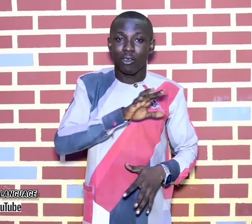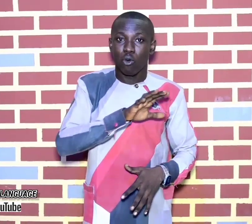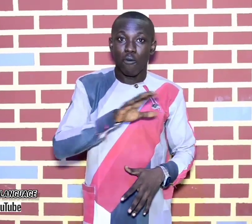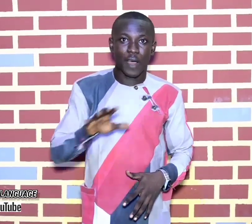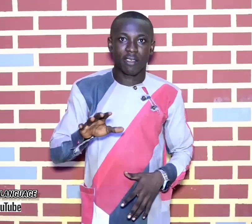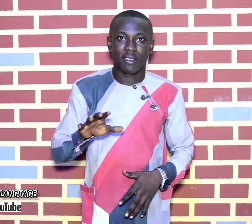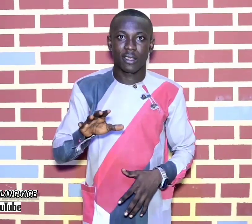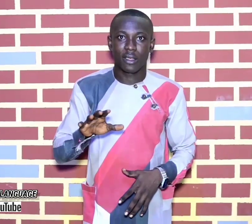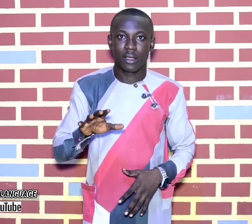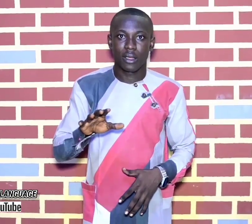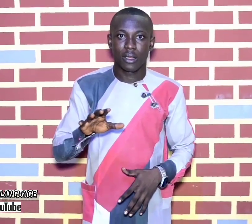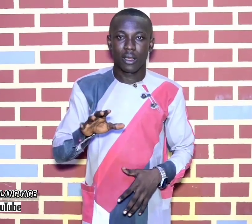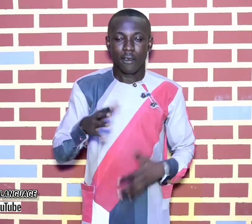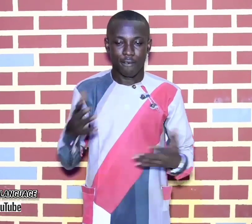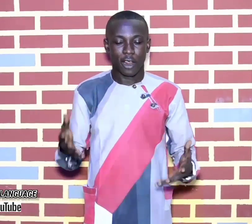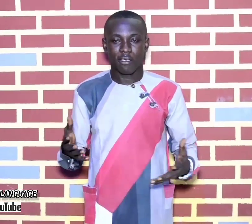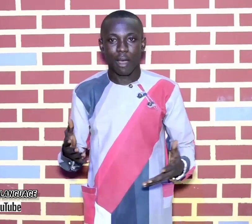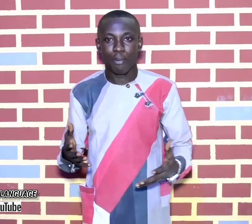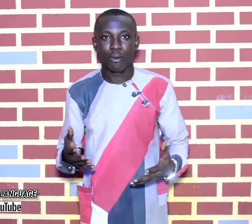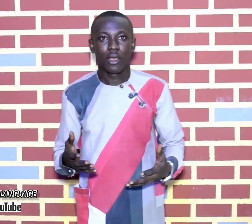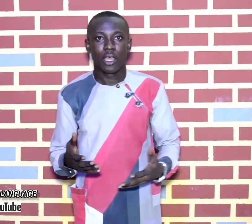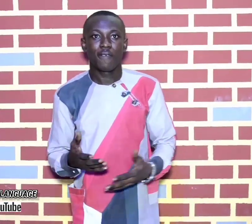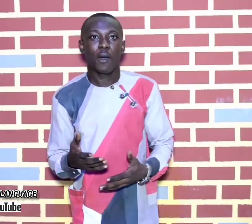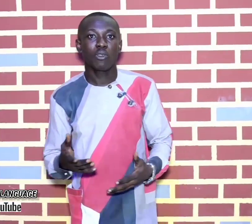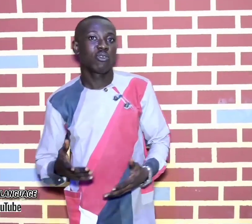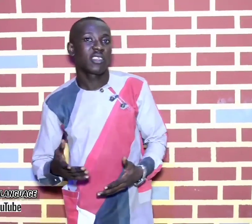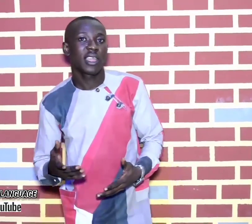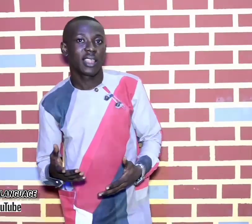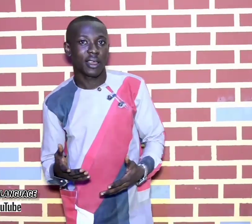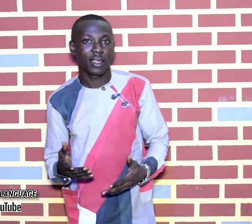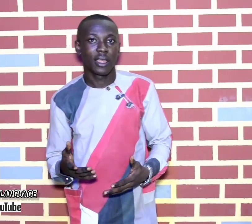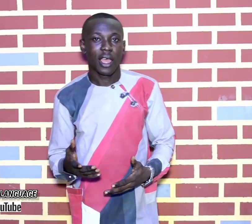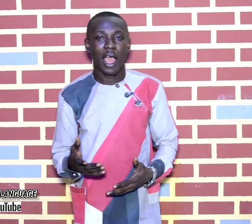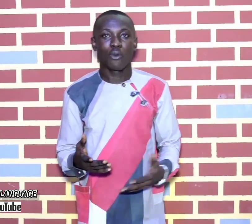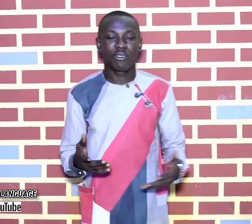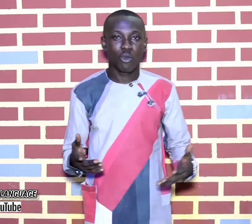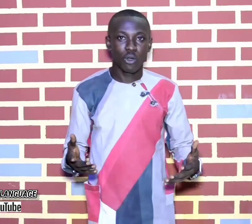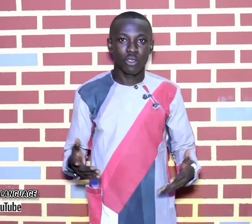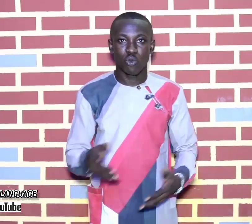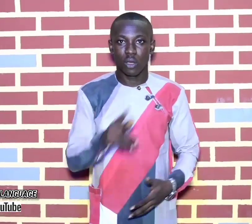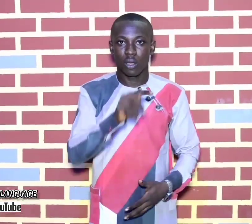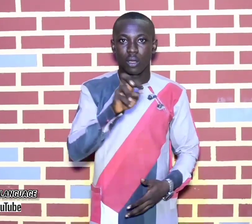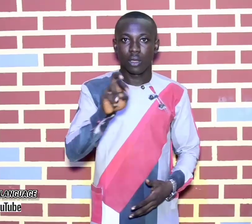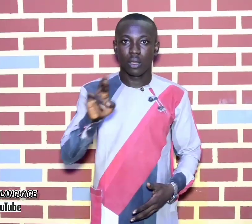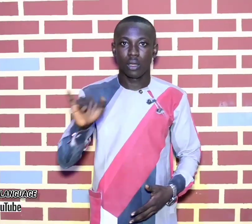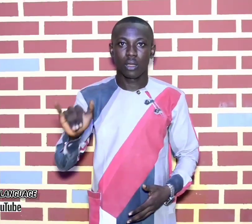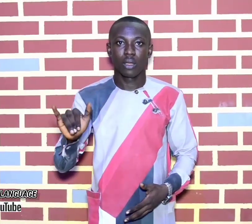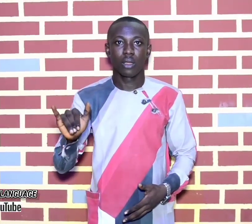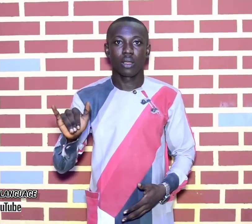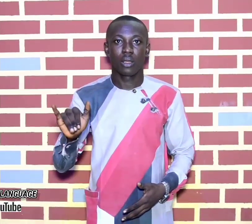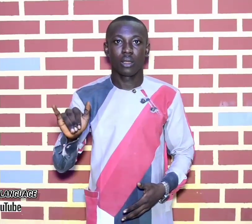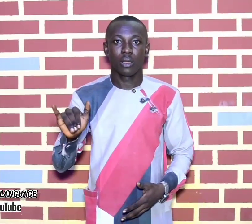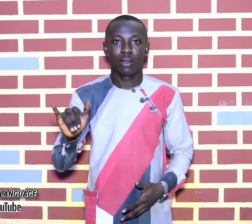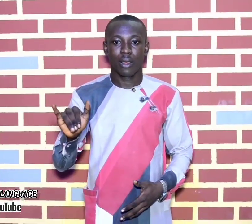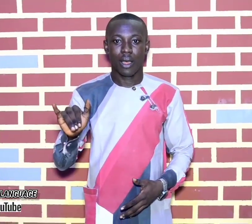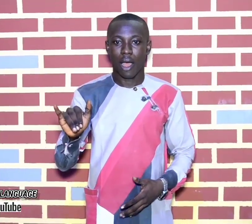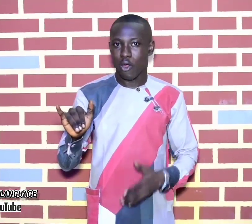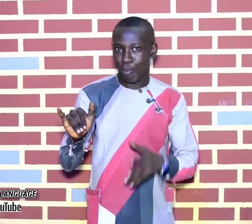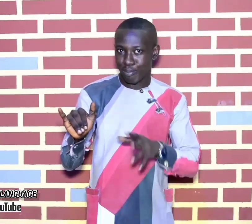go fast. For example, if I want to sign Terry, I will go this way. I hope you